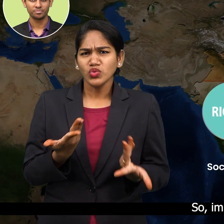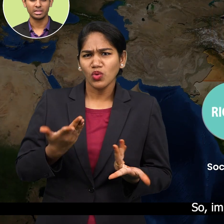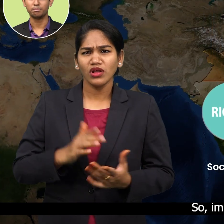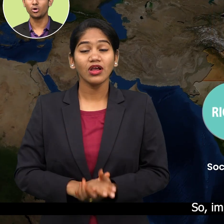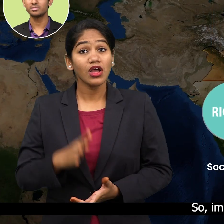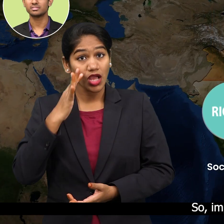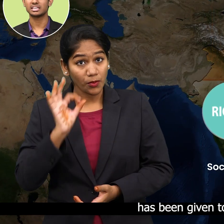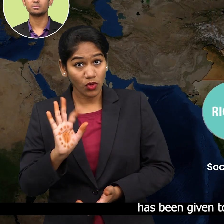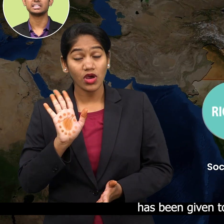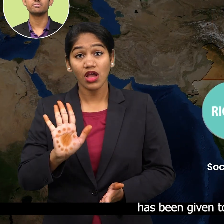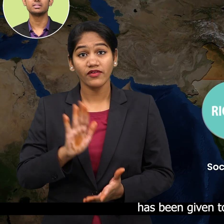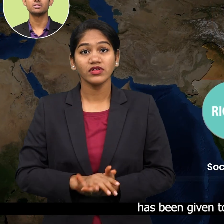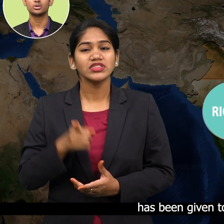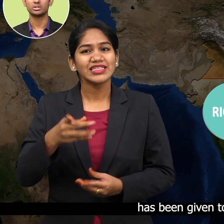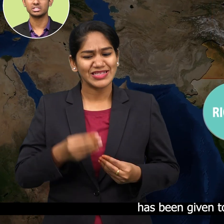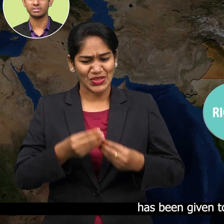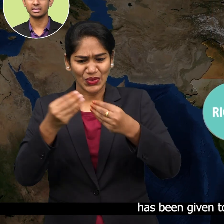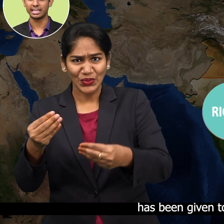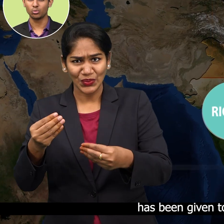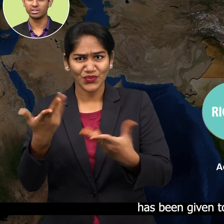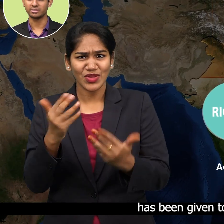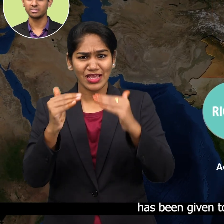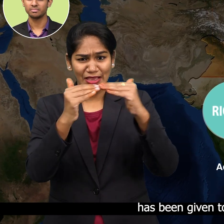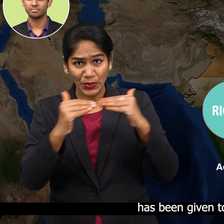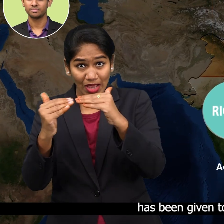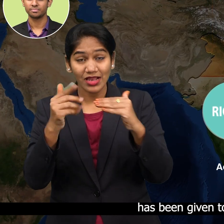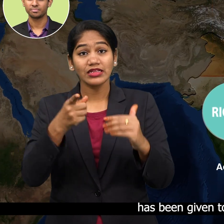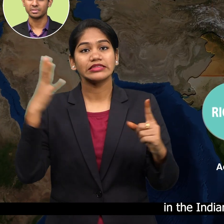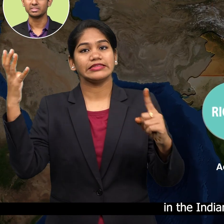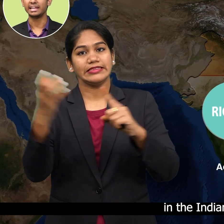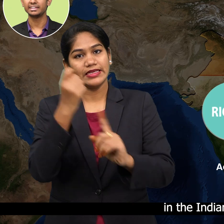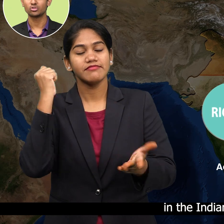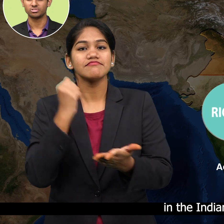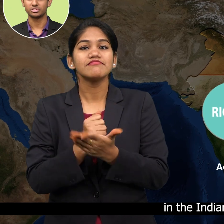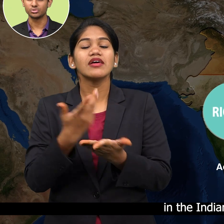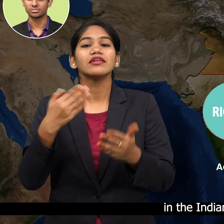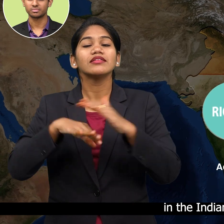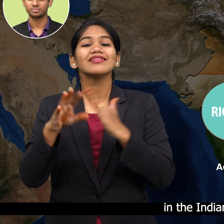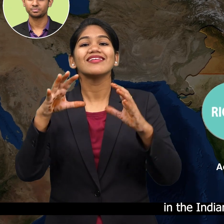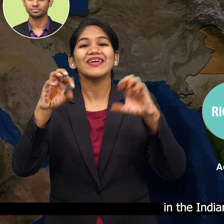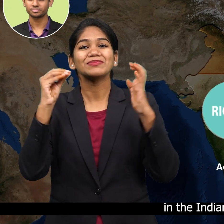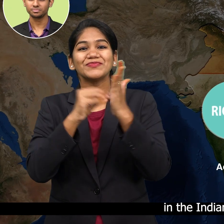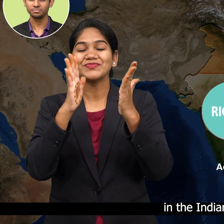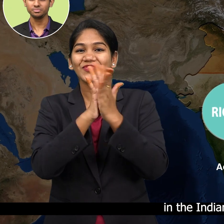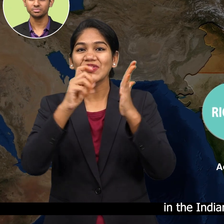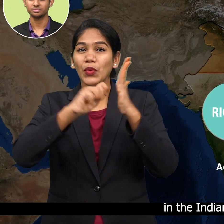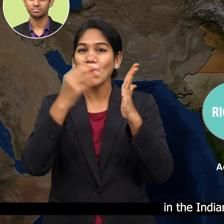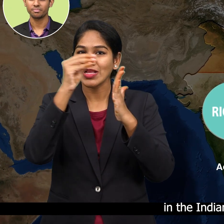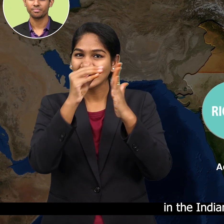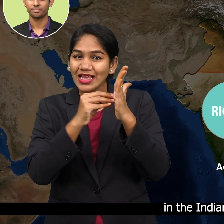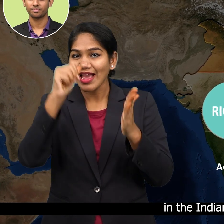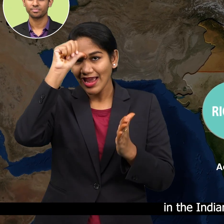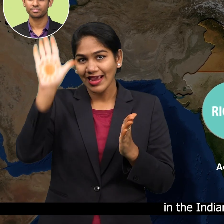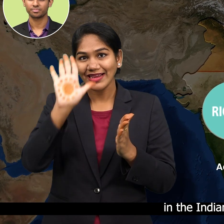So, importance has been given to achieving equality in the Indian Constitution.